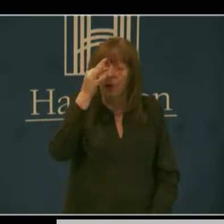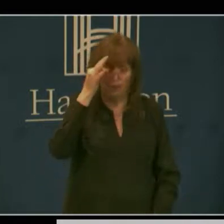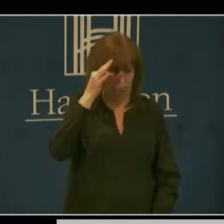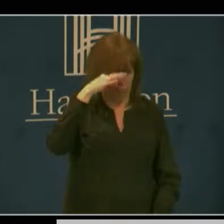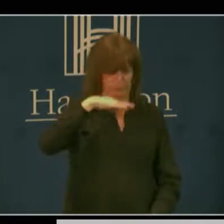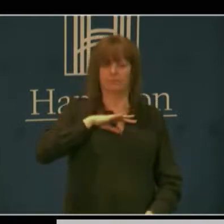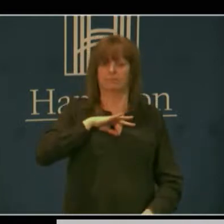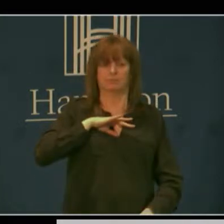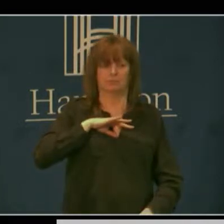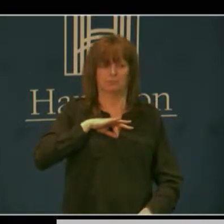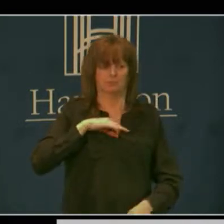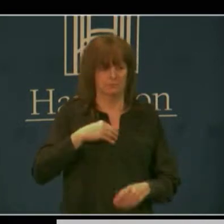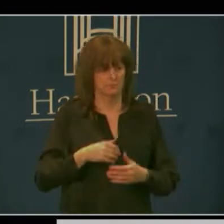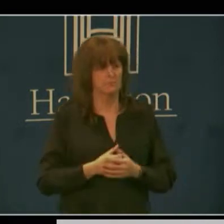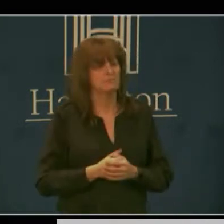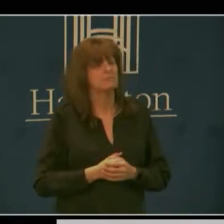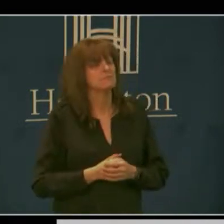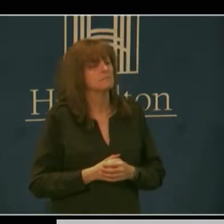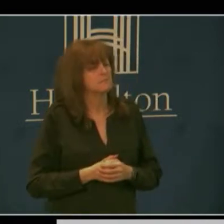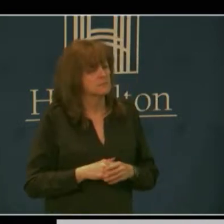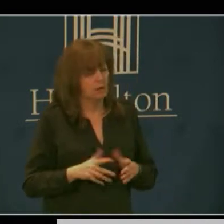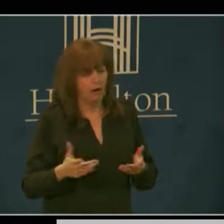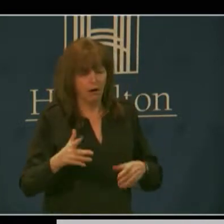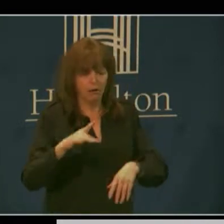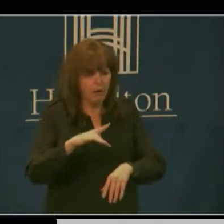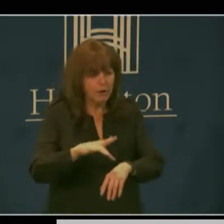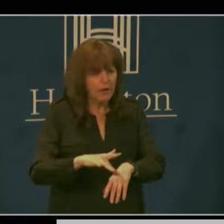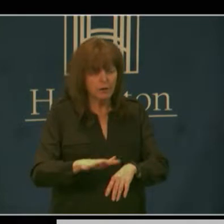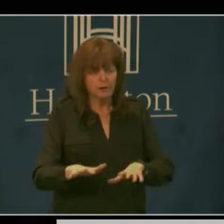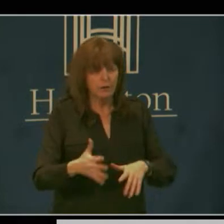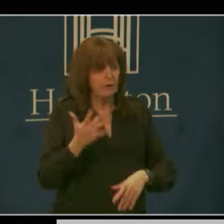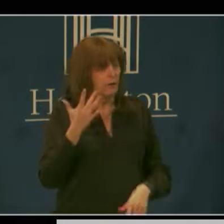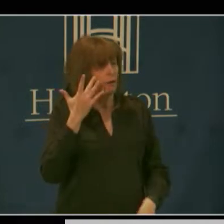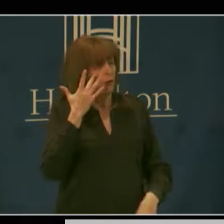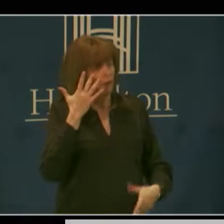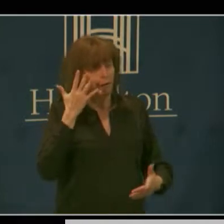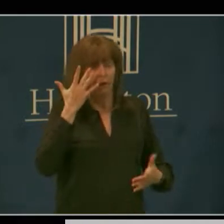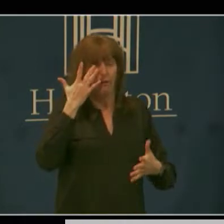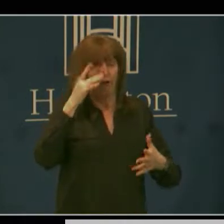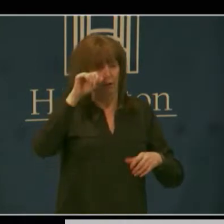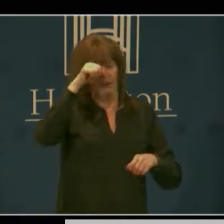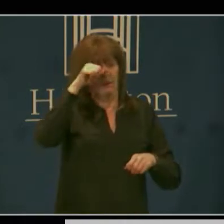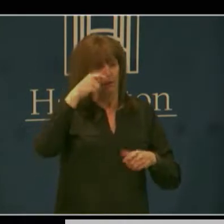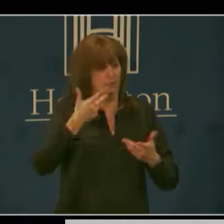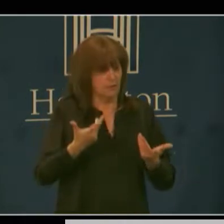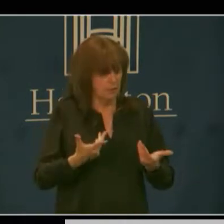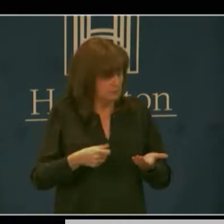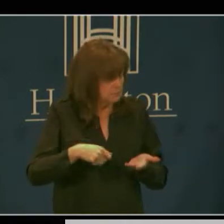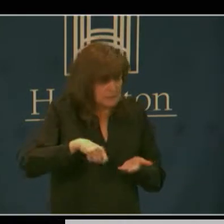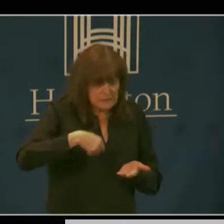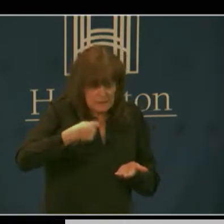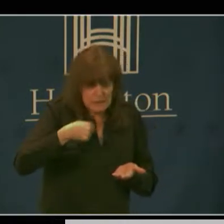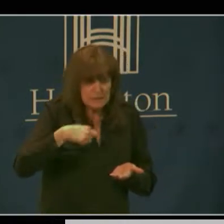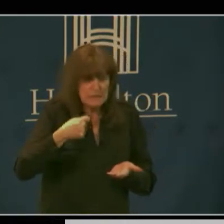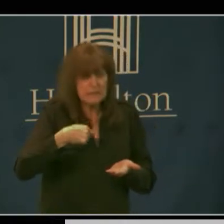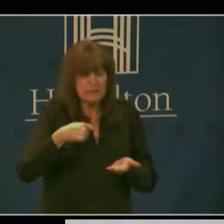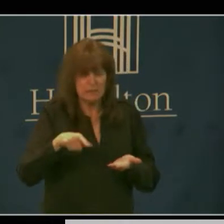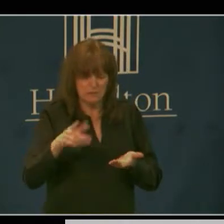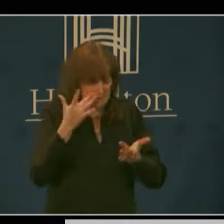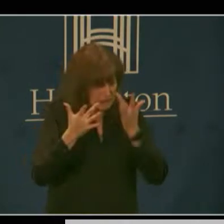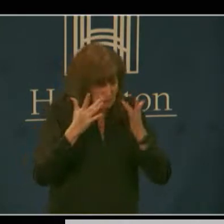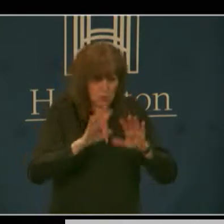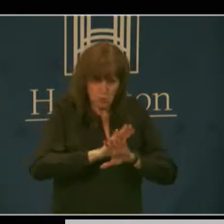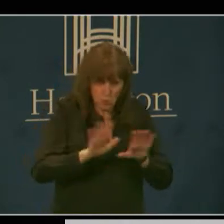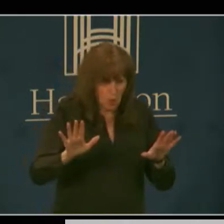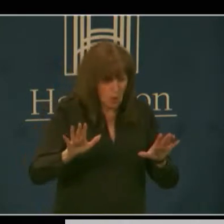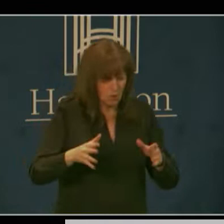of inoculating yourself with the virus. So have your meal, enjoy it, keep your hands away from your face, and once you've finished it, go